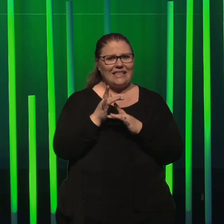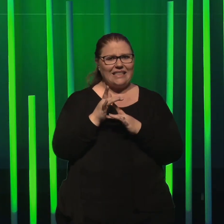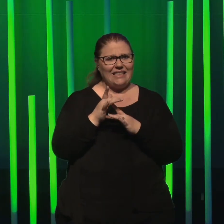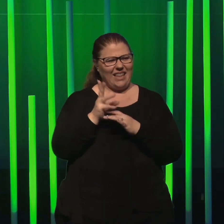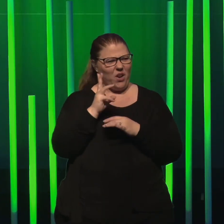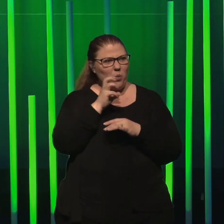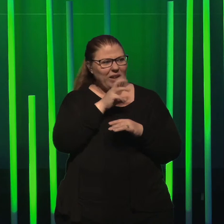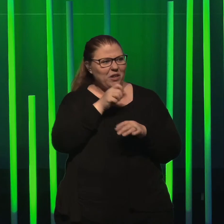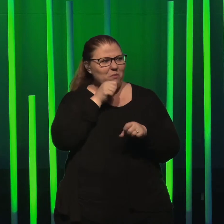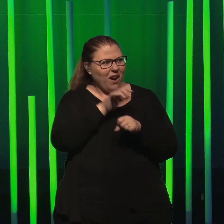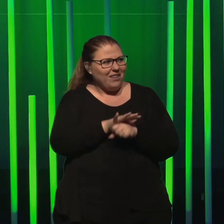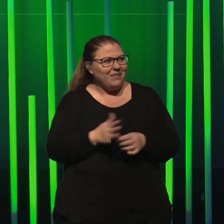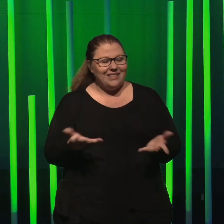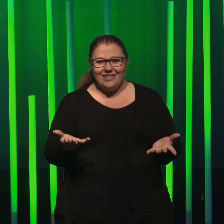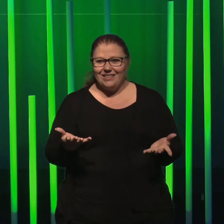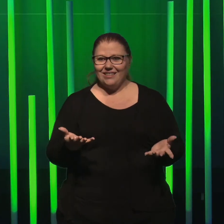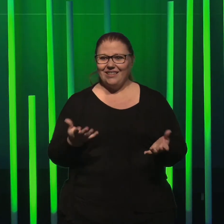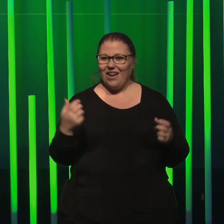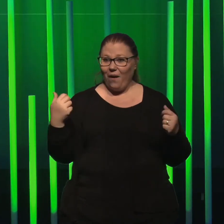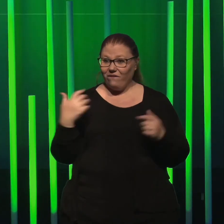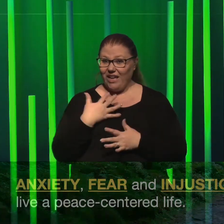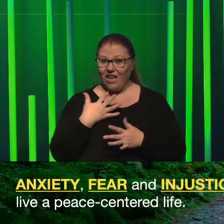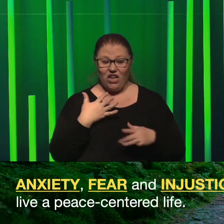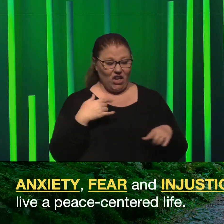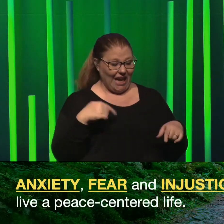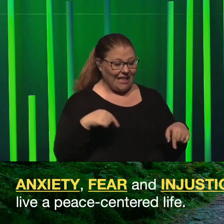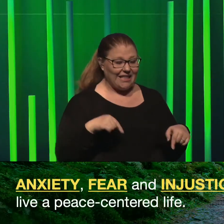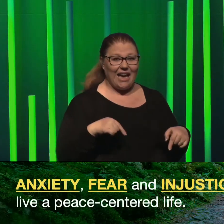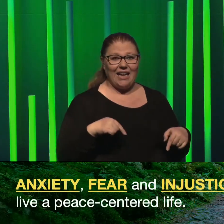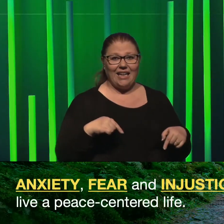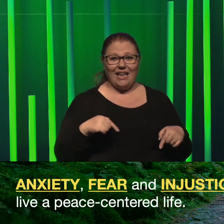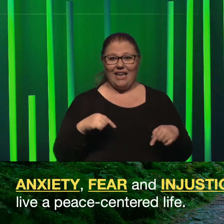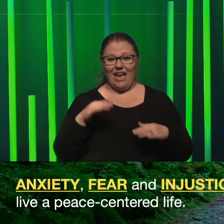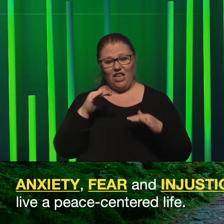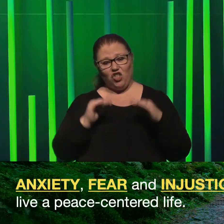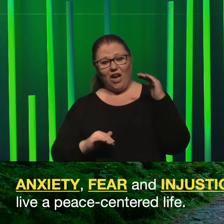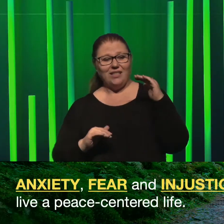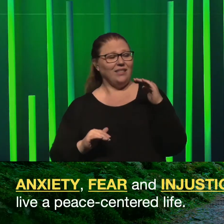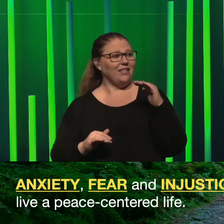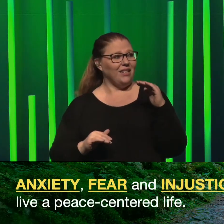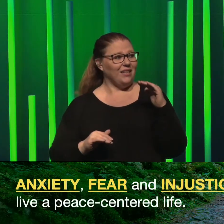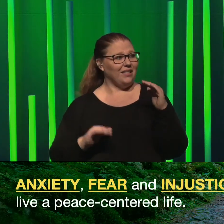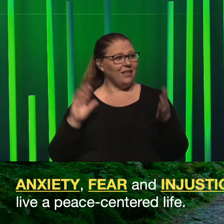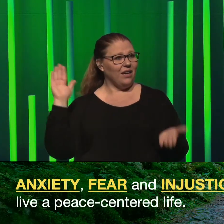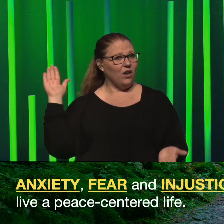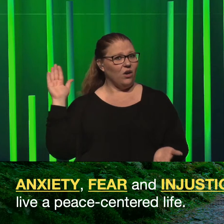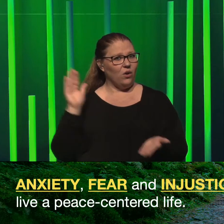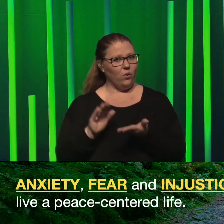promises is that fear and anxiety and injustice decrease.